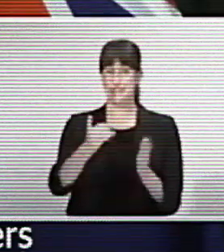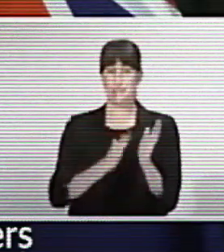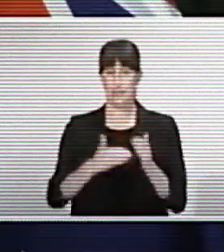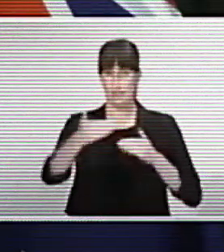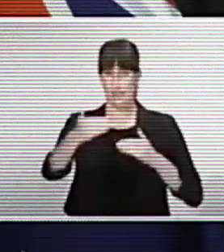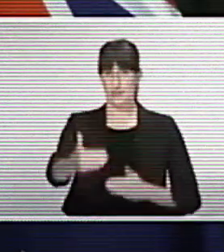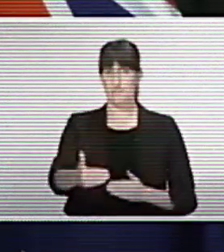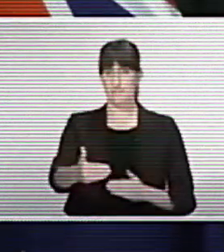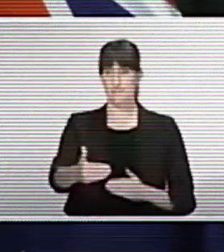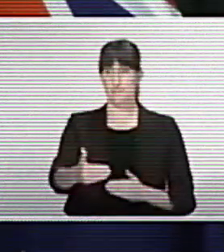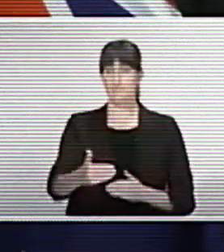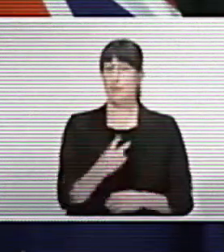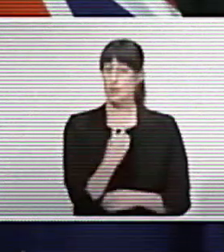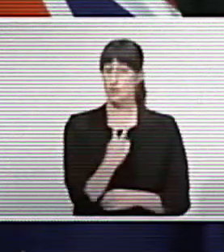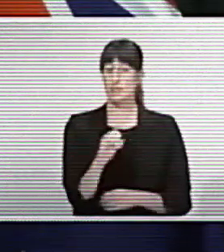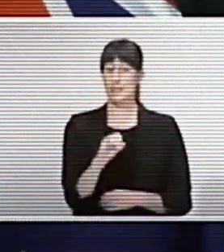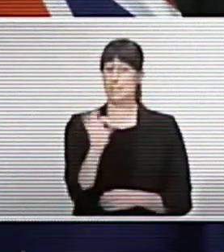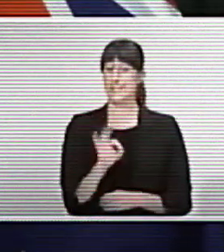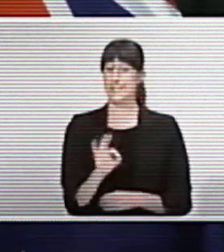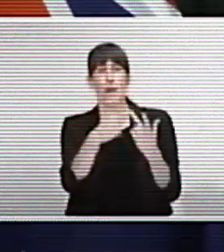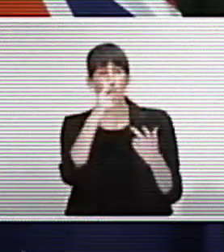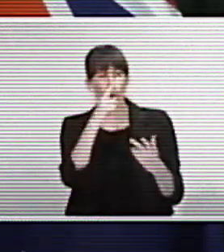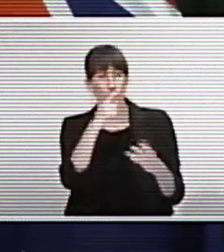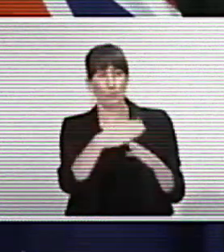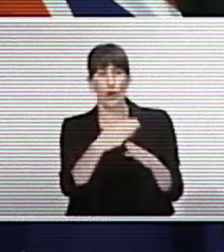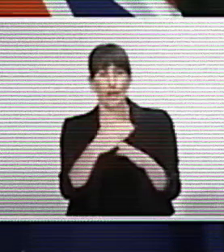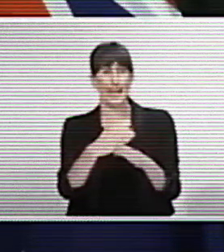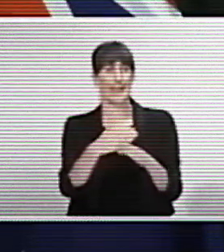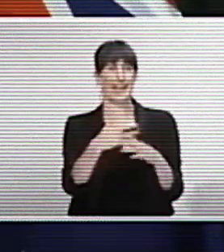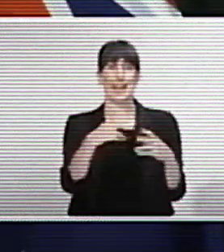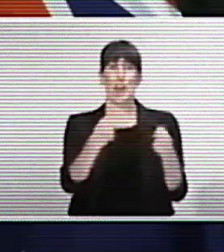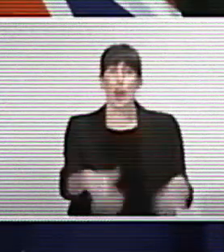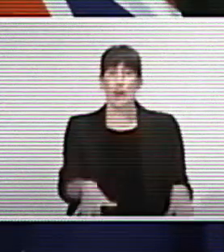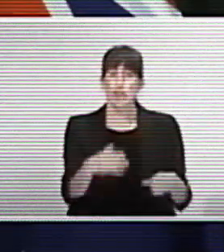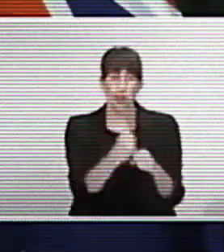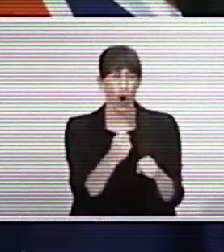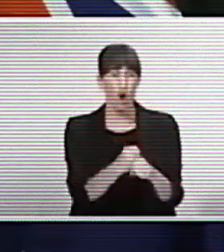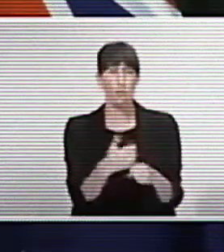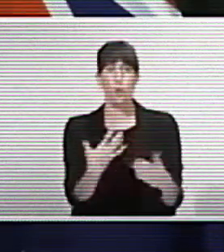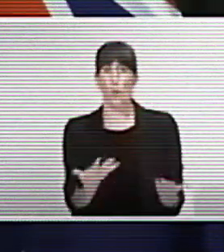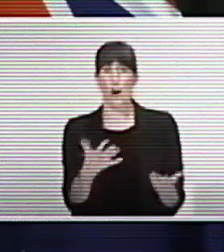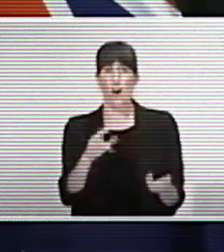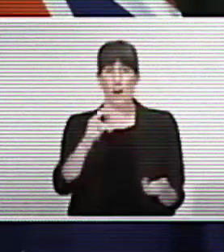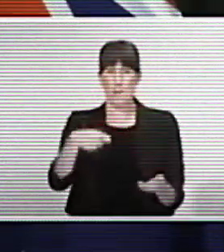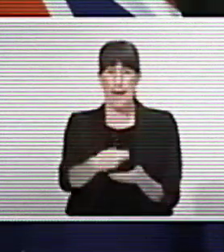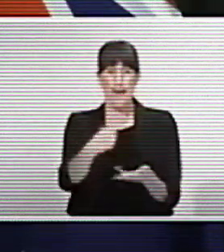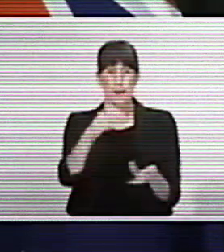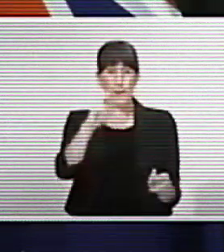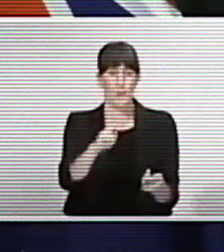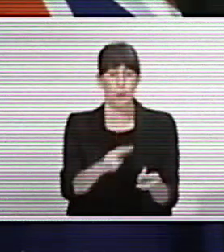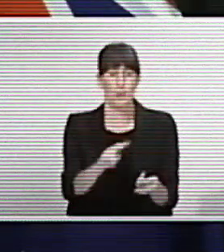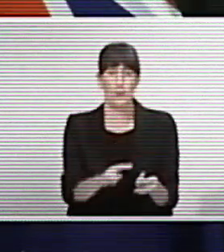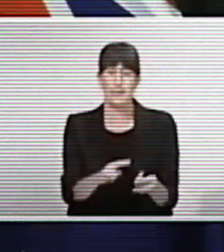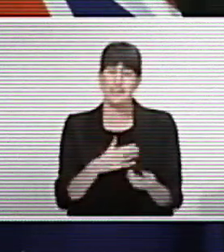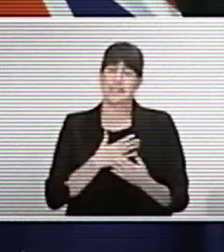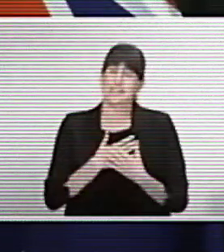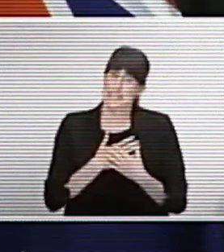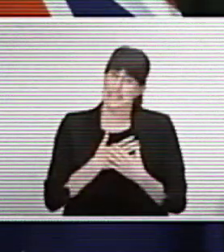subsidies, taking pay cuts and losing their jobs. We feel acutely the struggle that many New Zealanders are